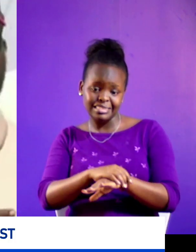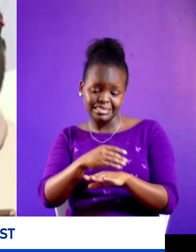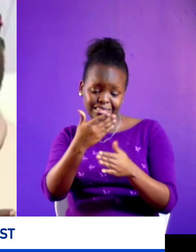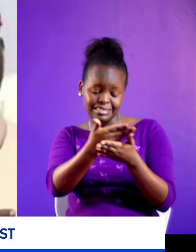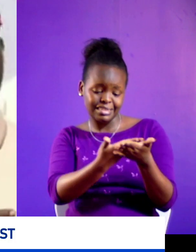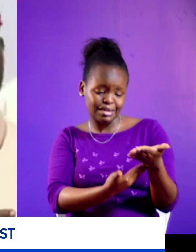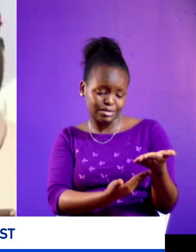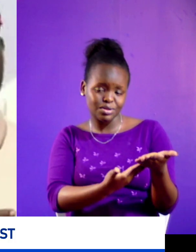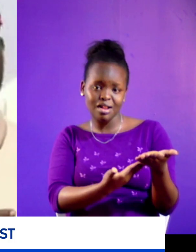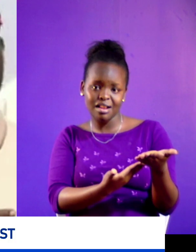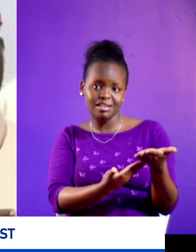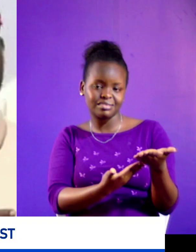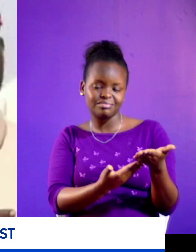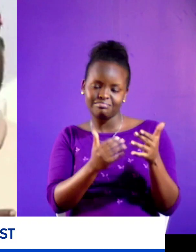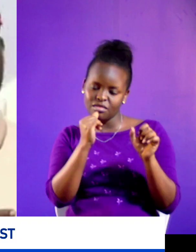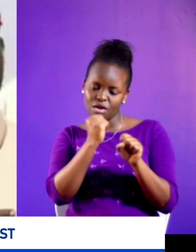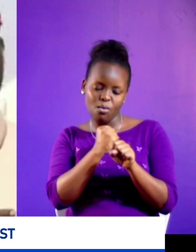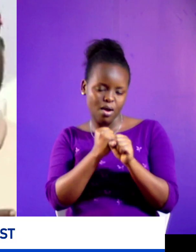ni kazi kubwa sana.